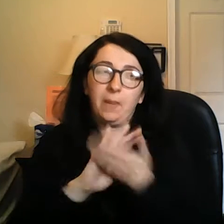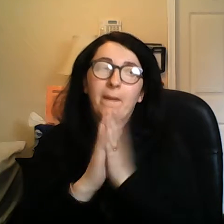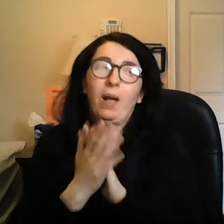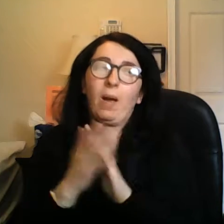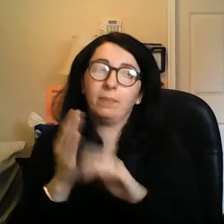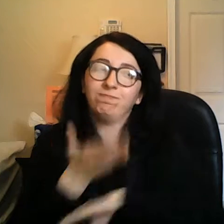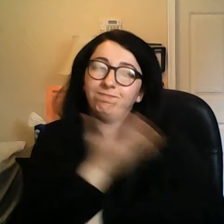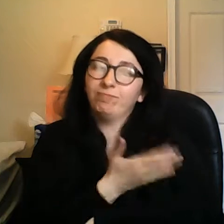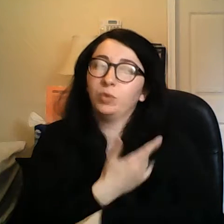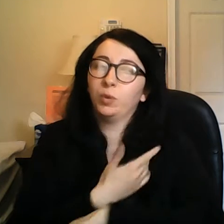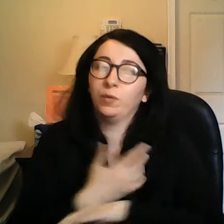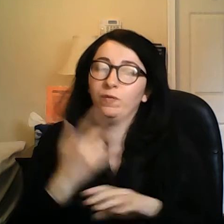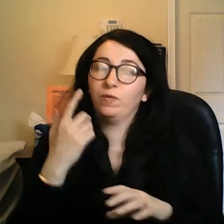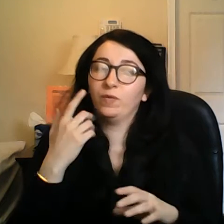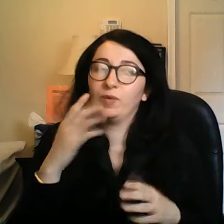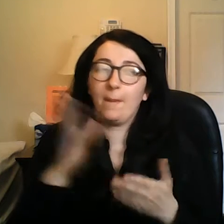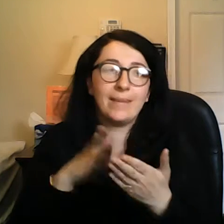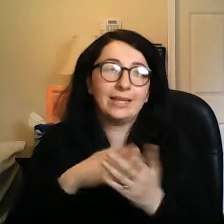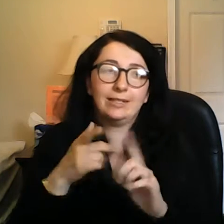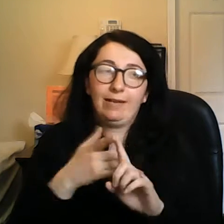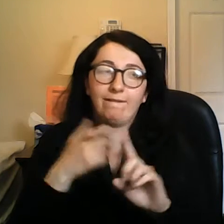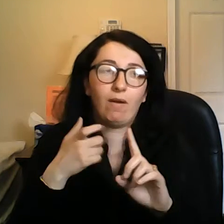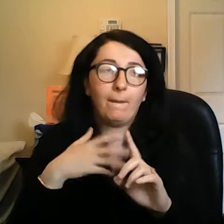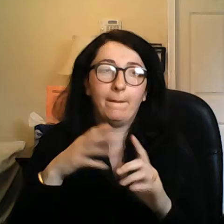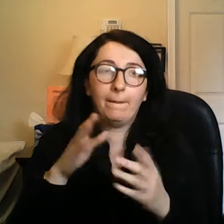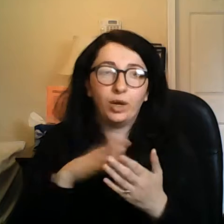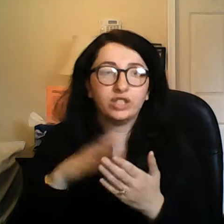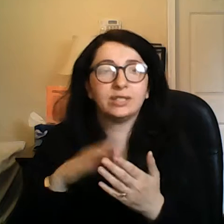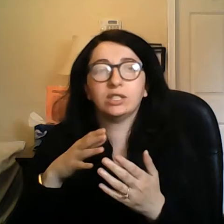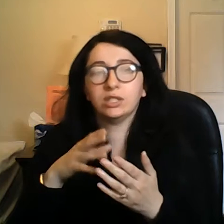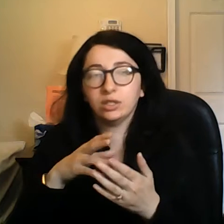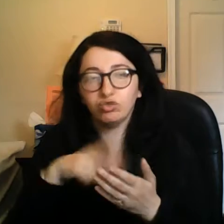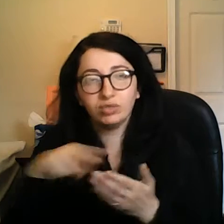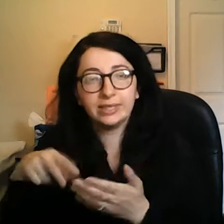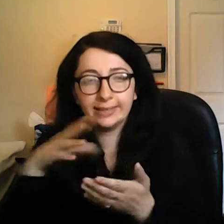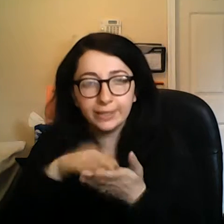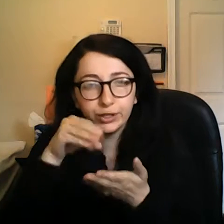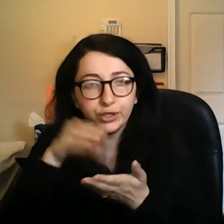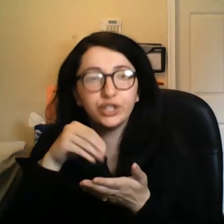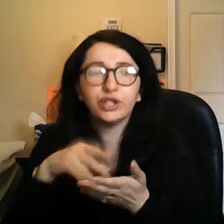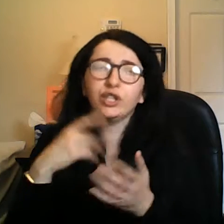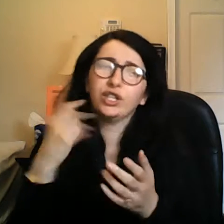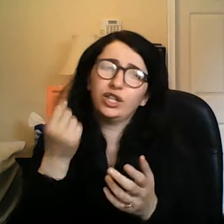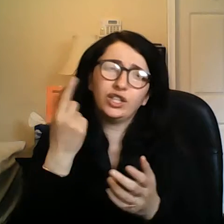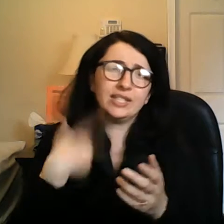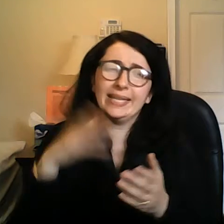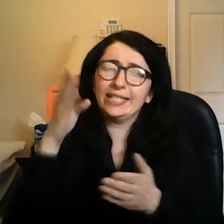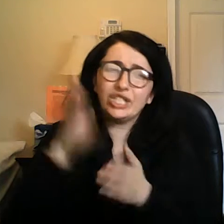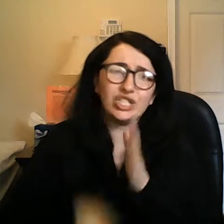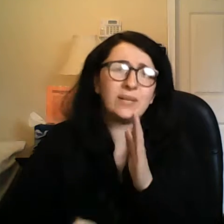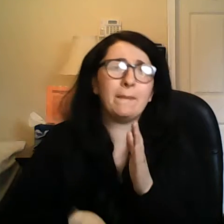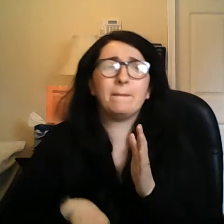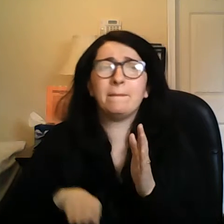have free and also super cheap and affordable ways to get art educational books. So